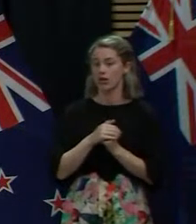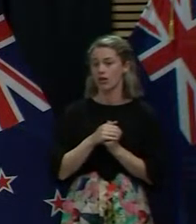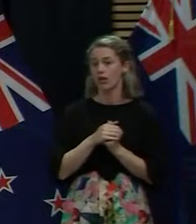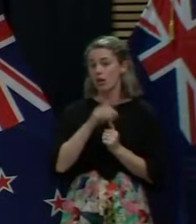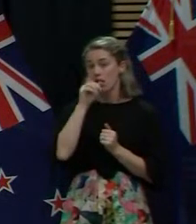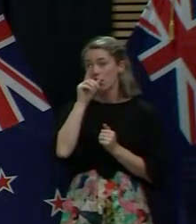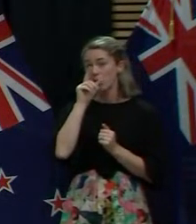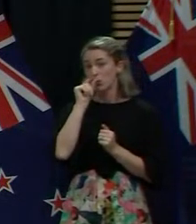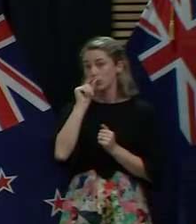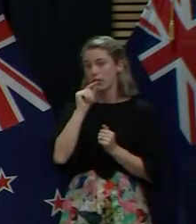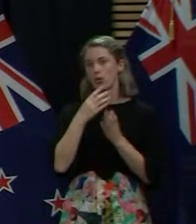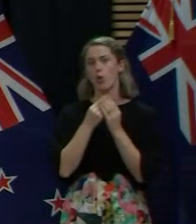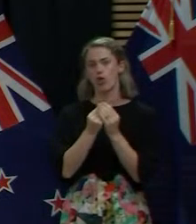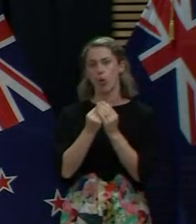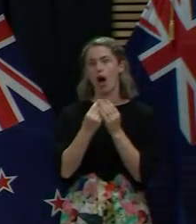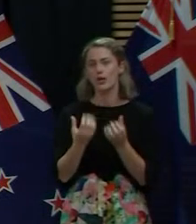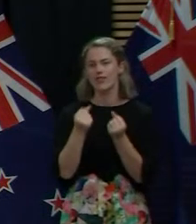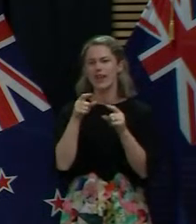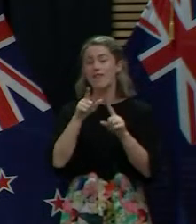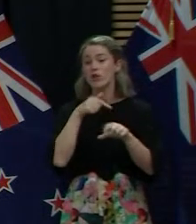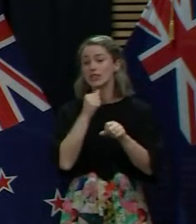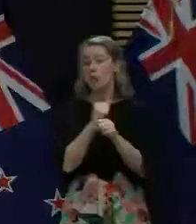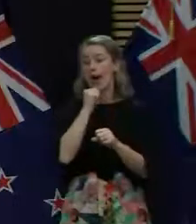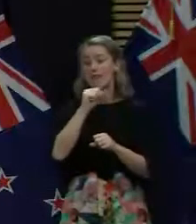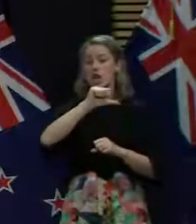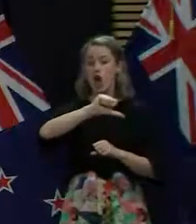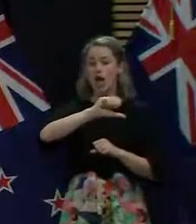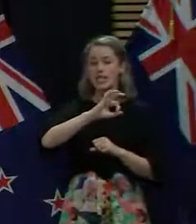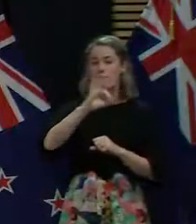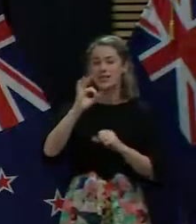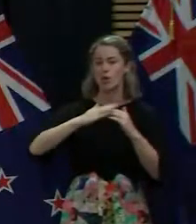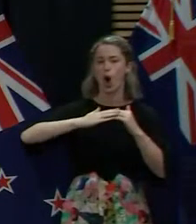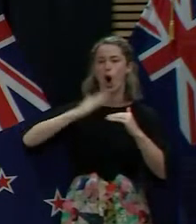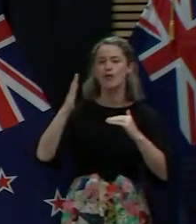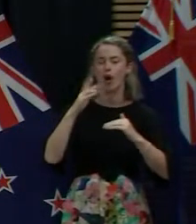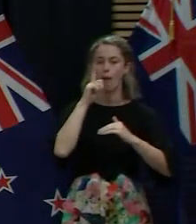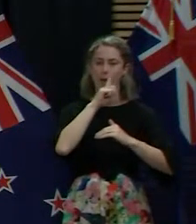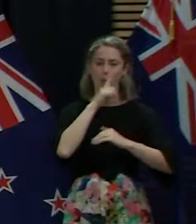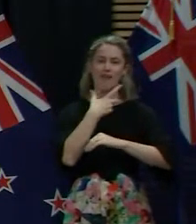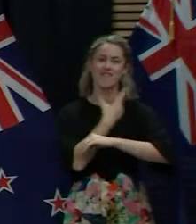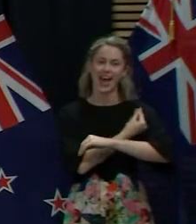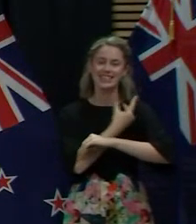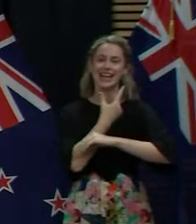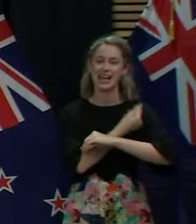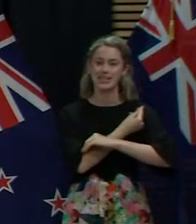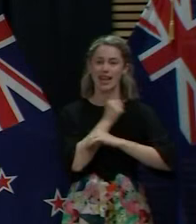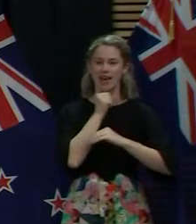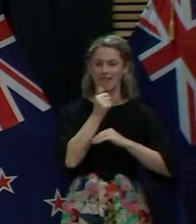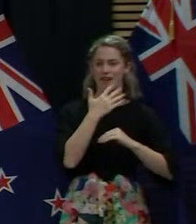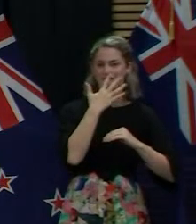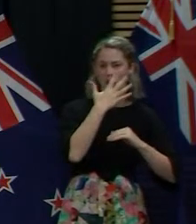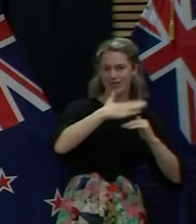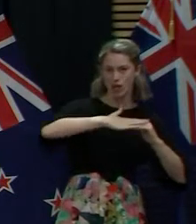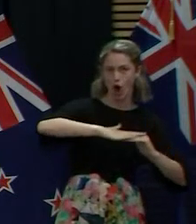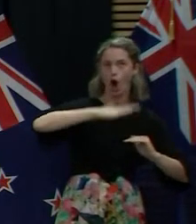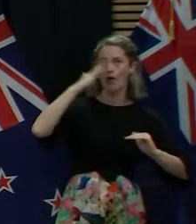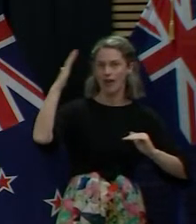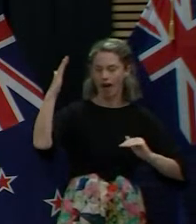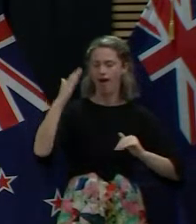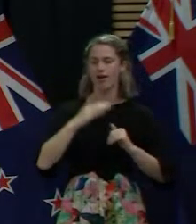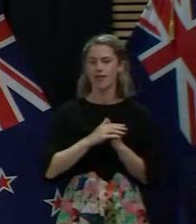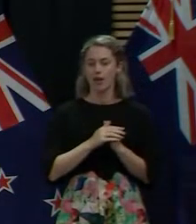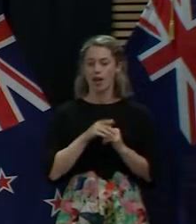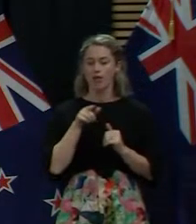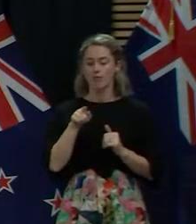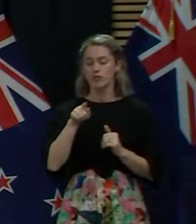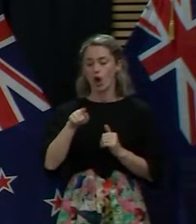to achieving this. For example, if we were to get to 90% plus vaccine coverage, and those over the age of 5, those moderate public